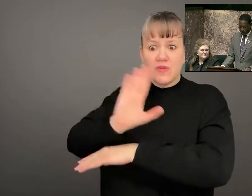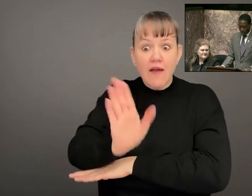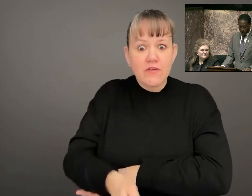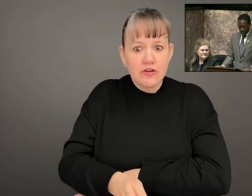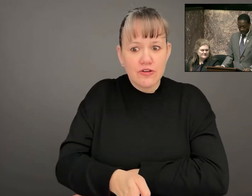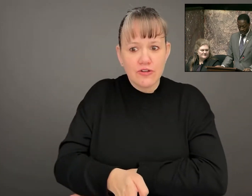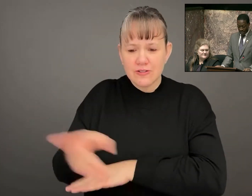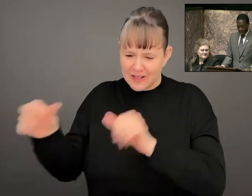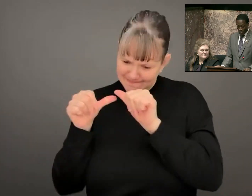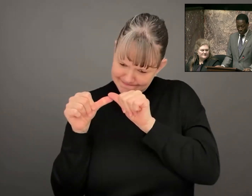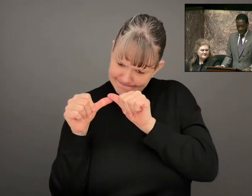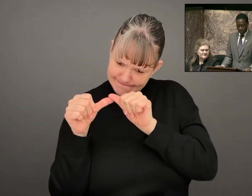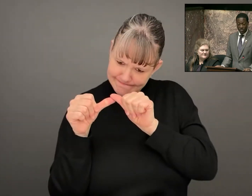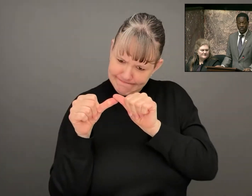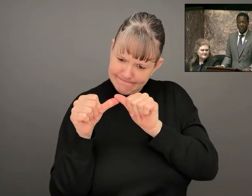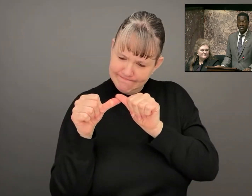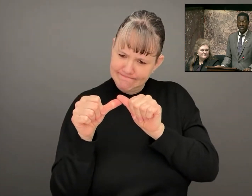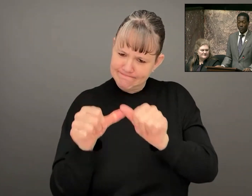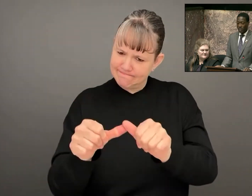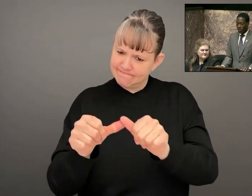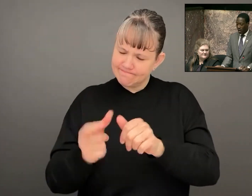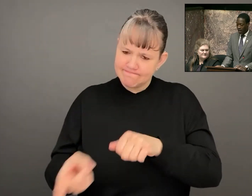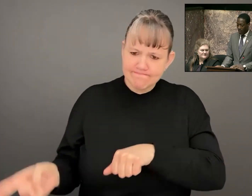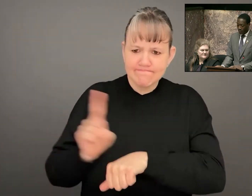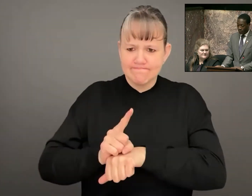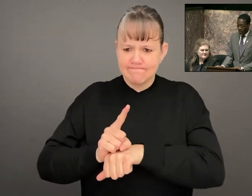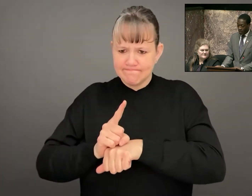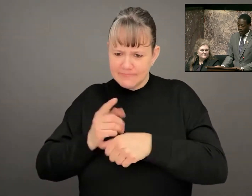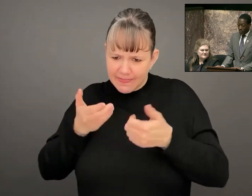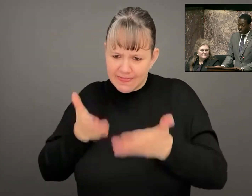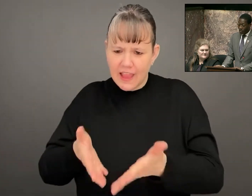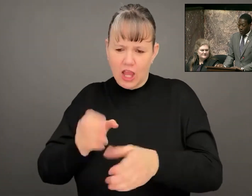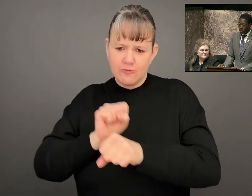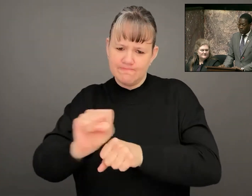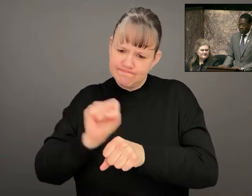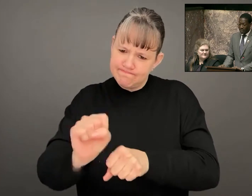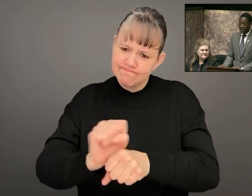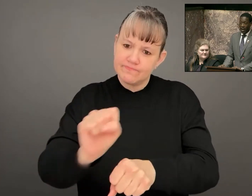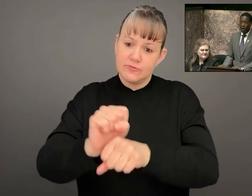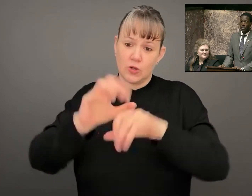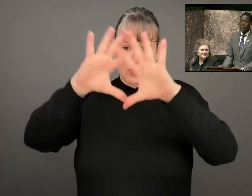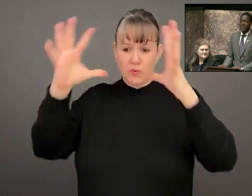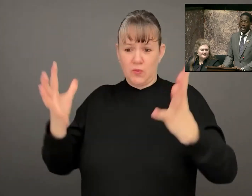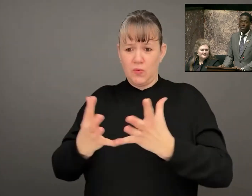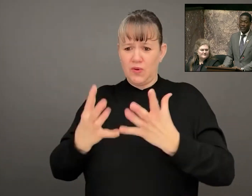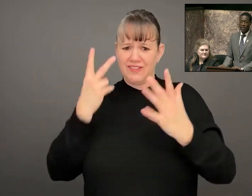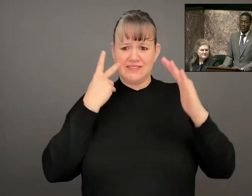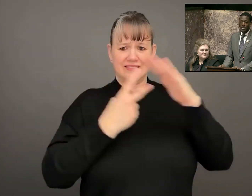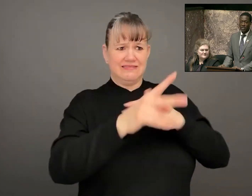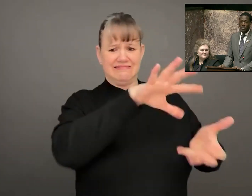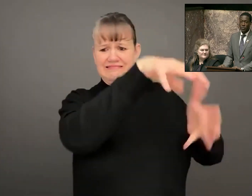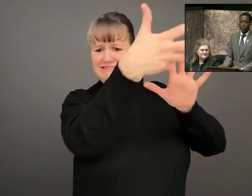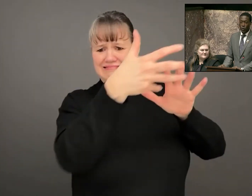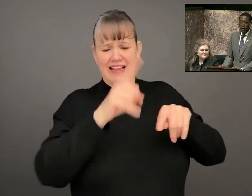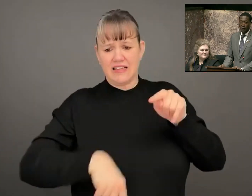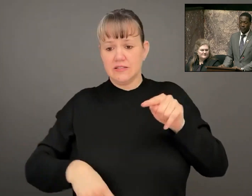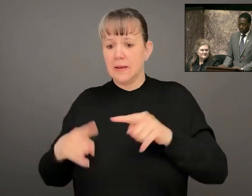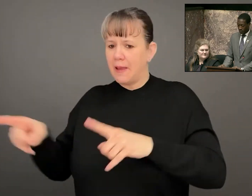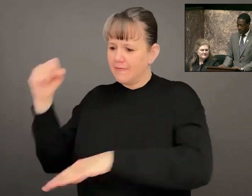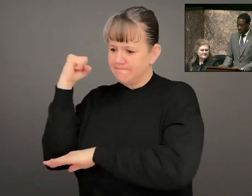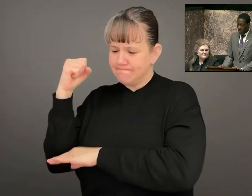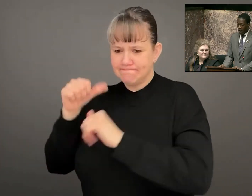feels uncertain, they remain the certainty we rely on. To those who say our healthcare system is